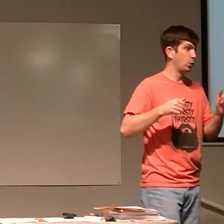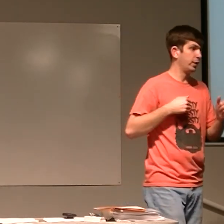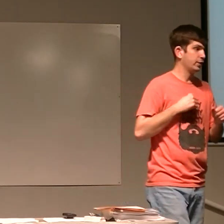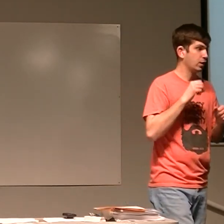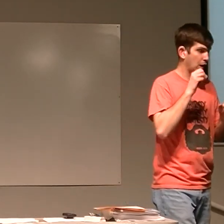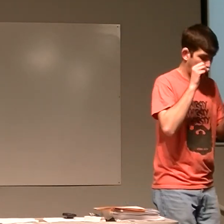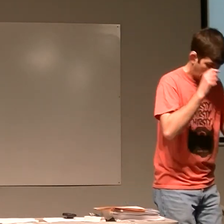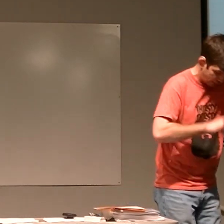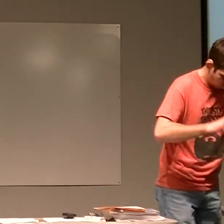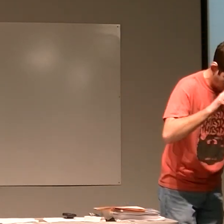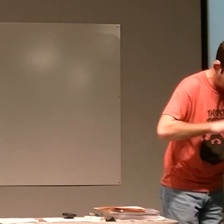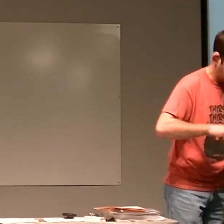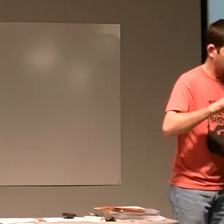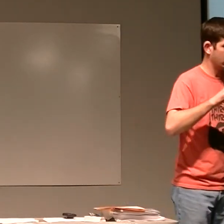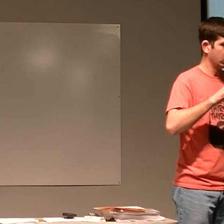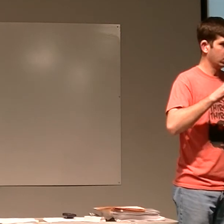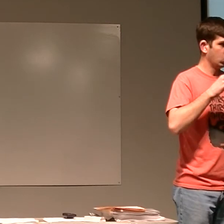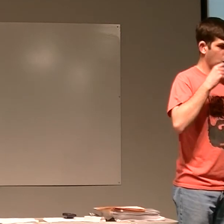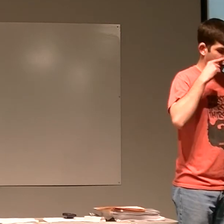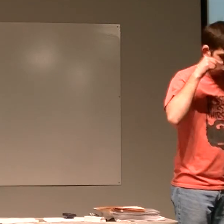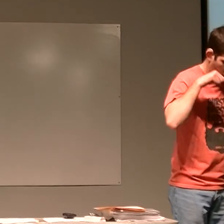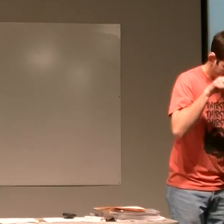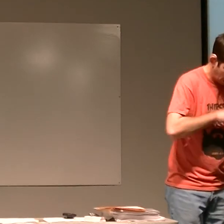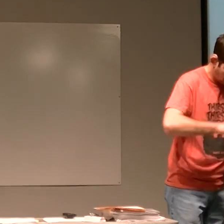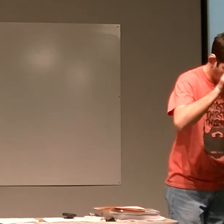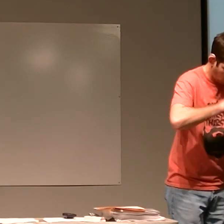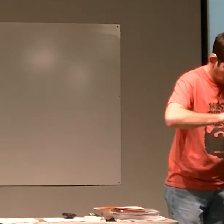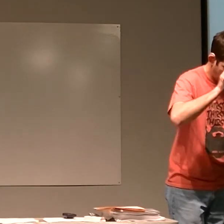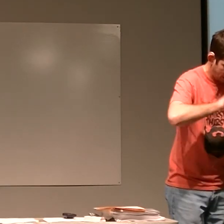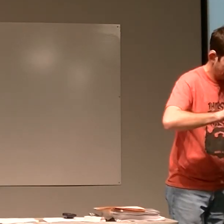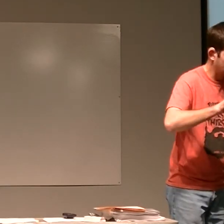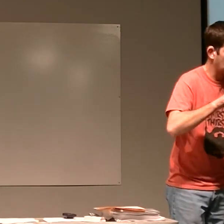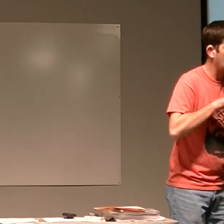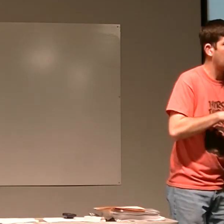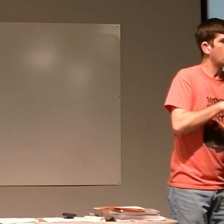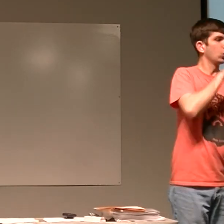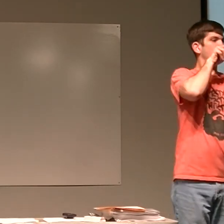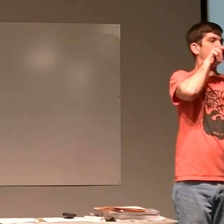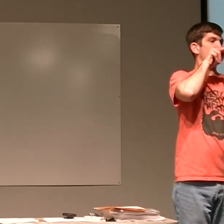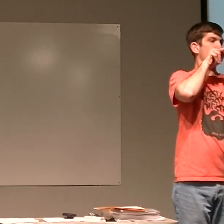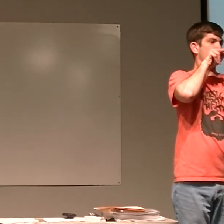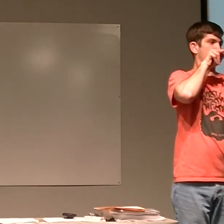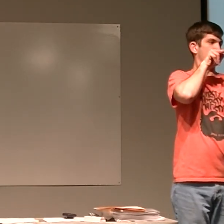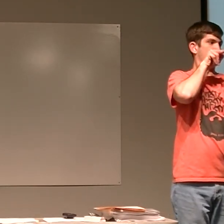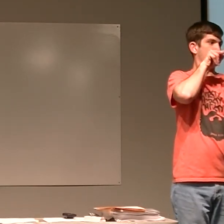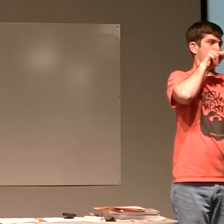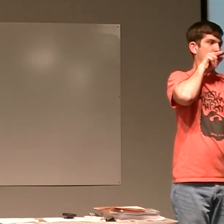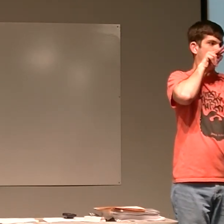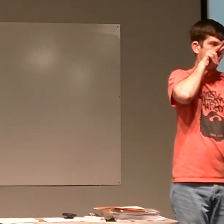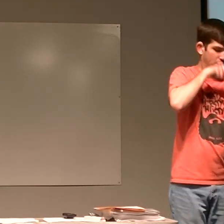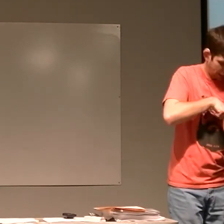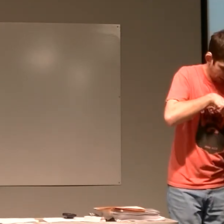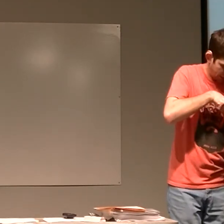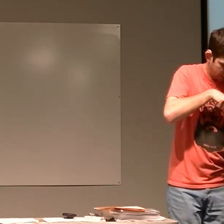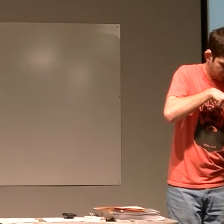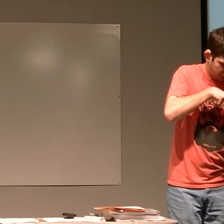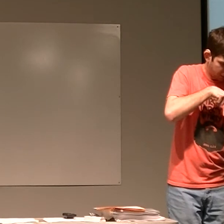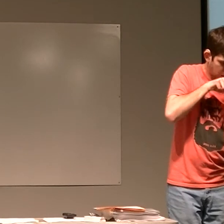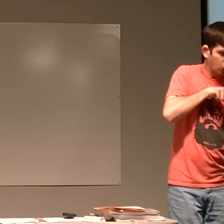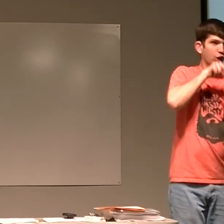avoid eye dropping. When you look down the floor and go like this, they want to look at you. They don't want to see this. They want to look